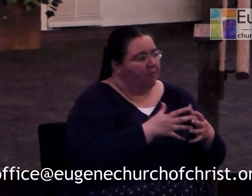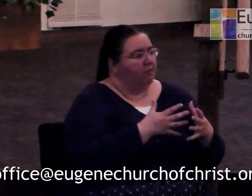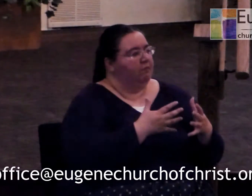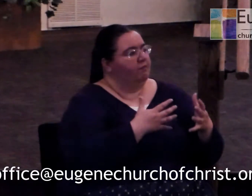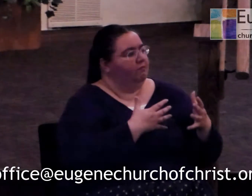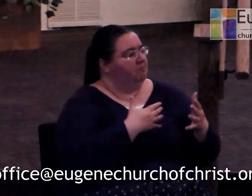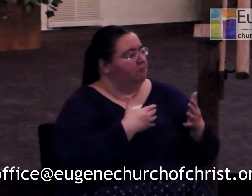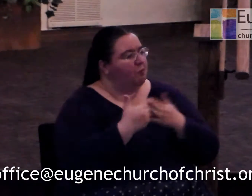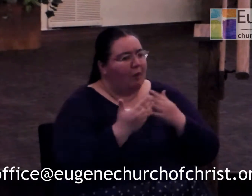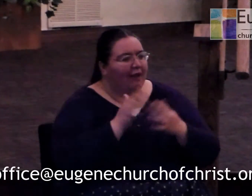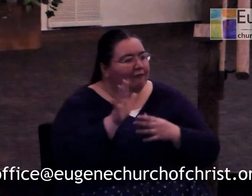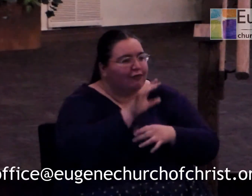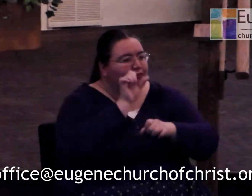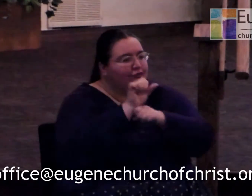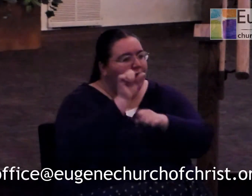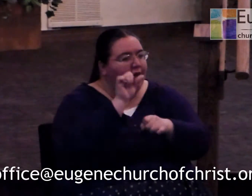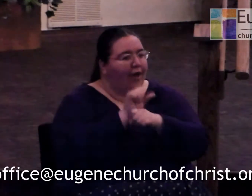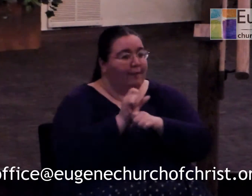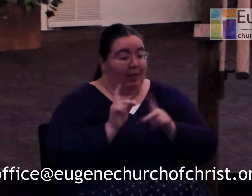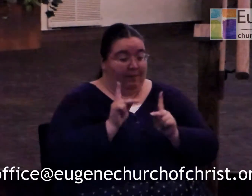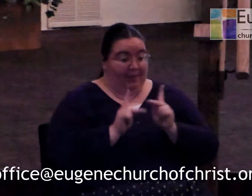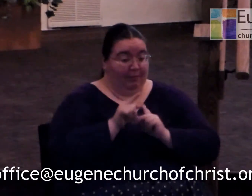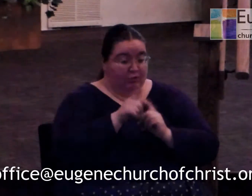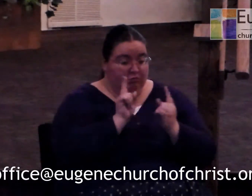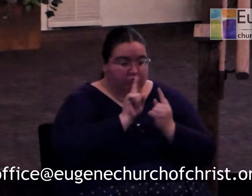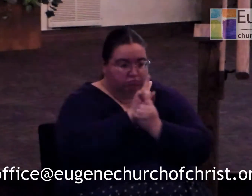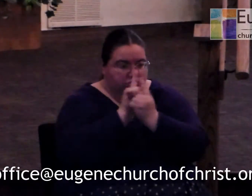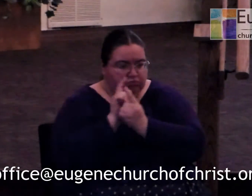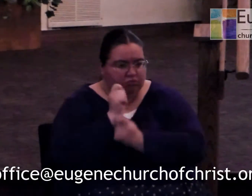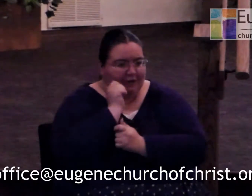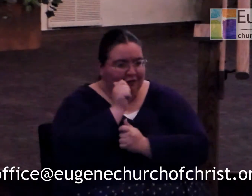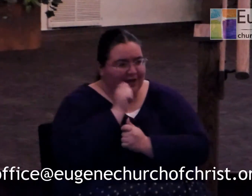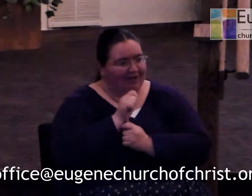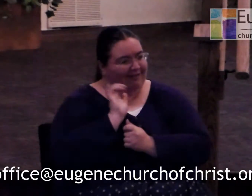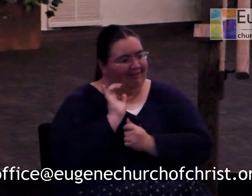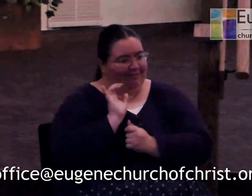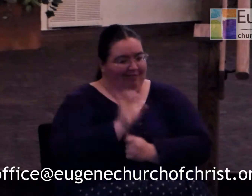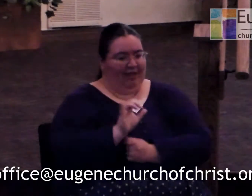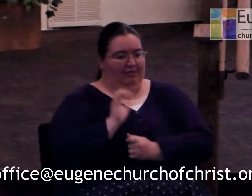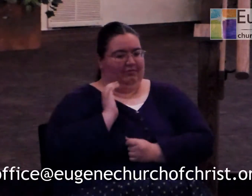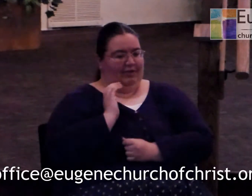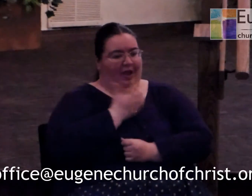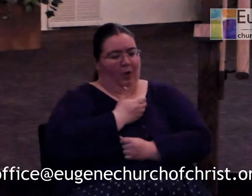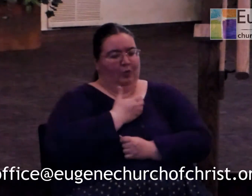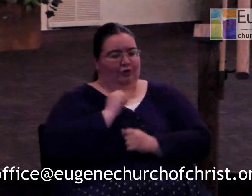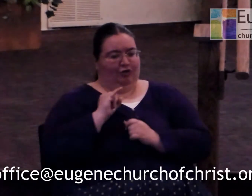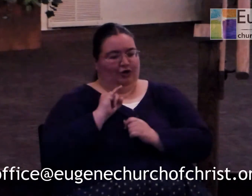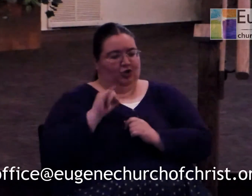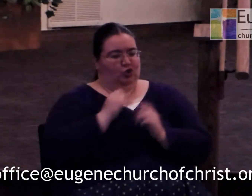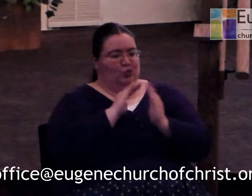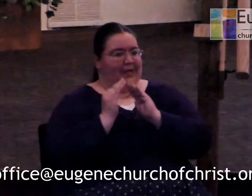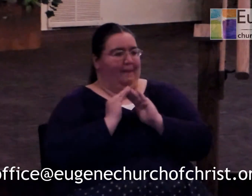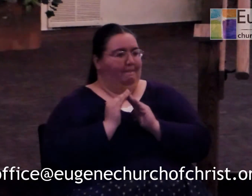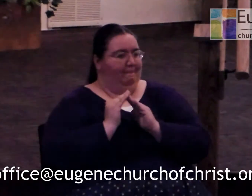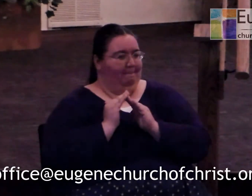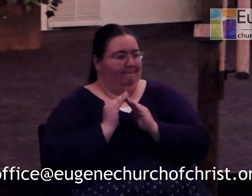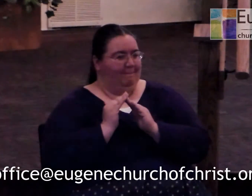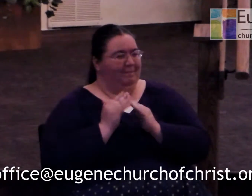day. And again, our culture sets up some barriers to that, because there are places where